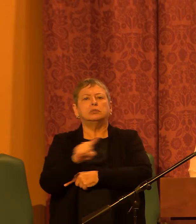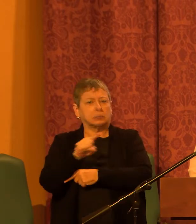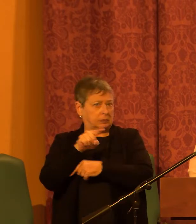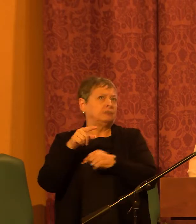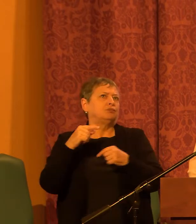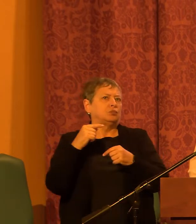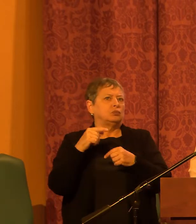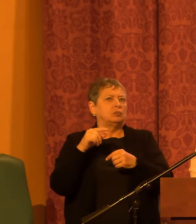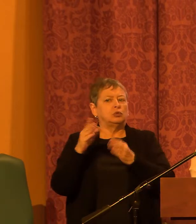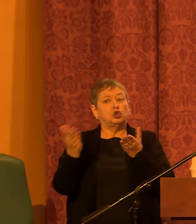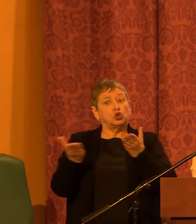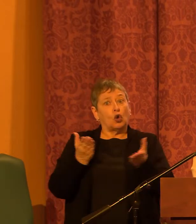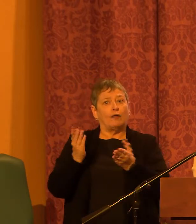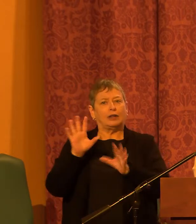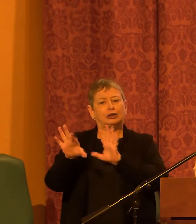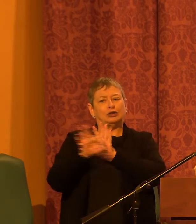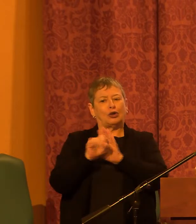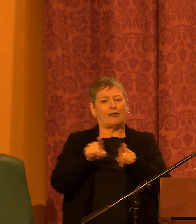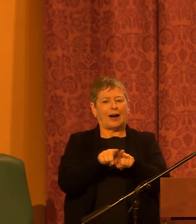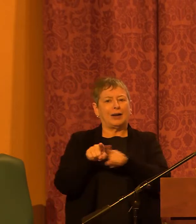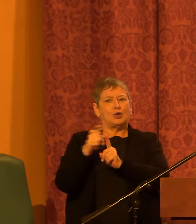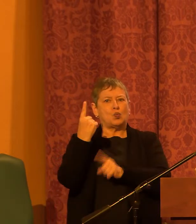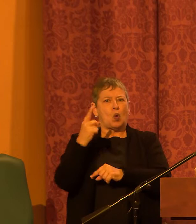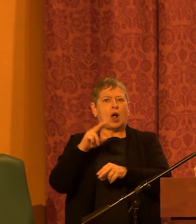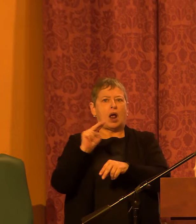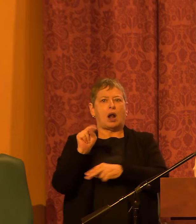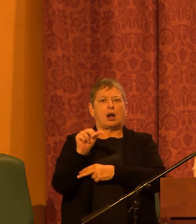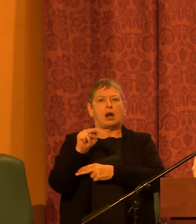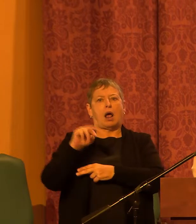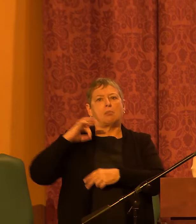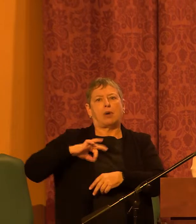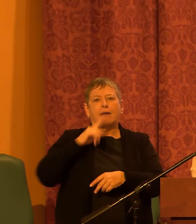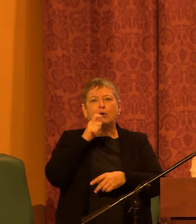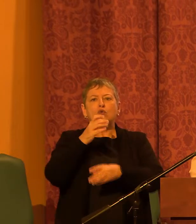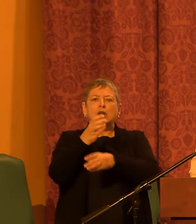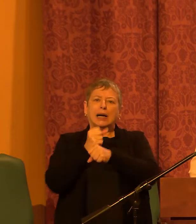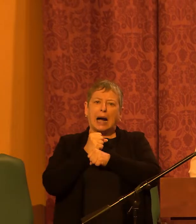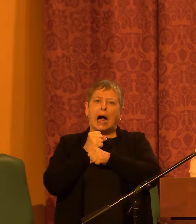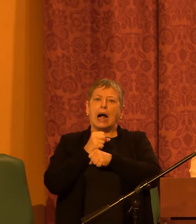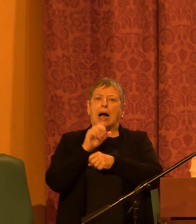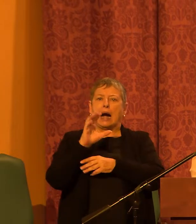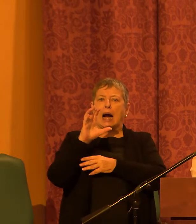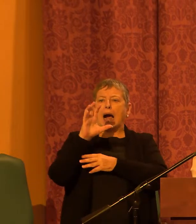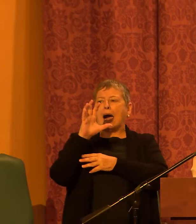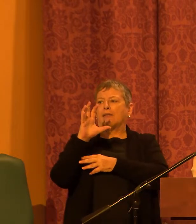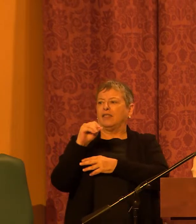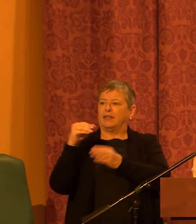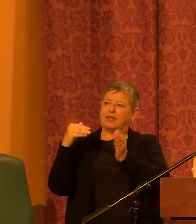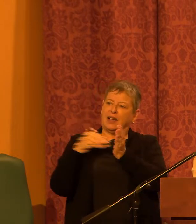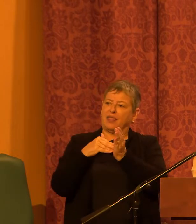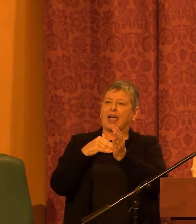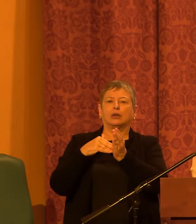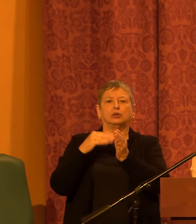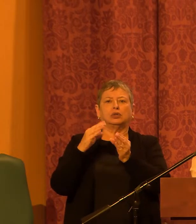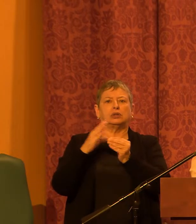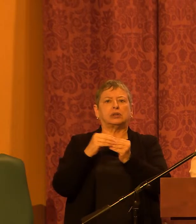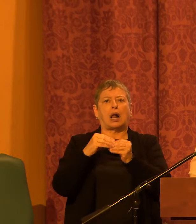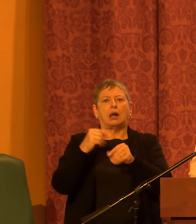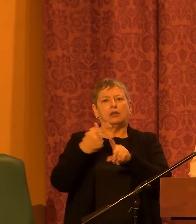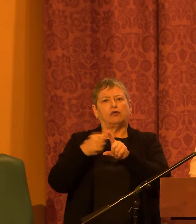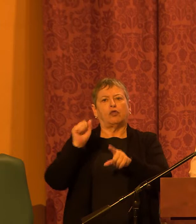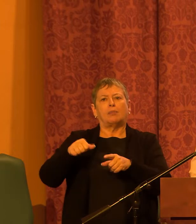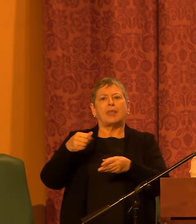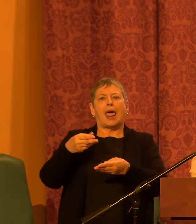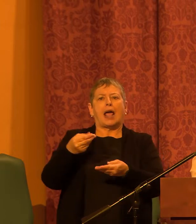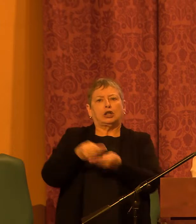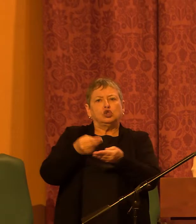chosen as one of the nonprofits who received $50,000 from the Attic Trash and Treasure sale.